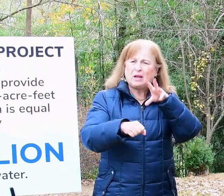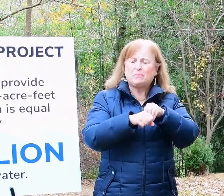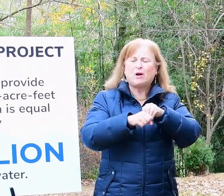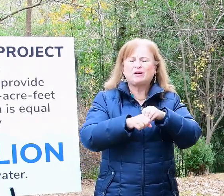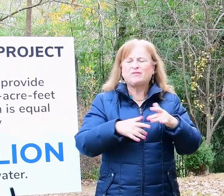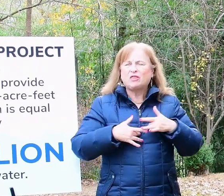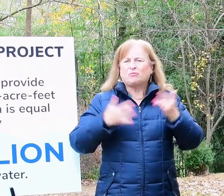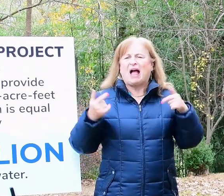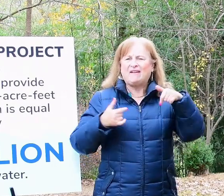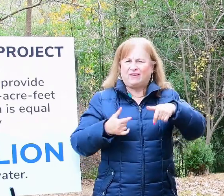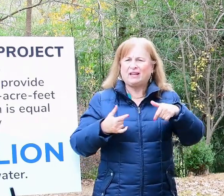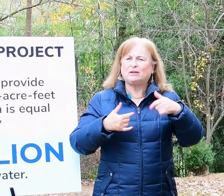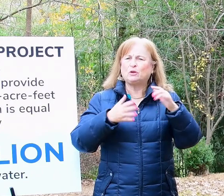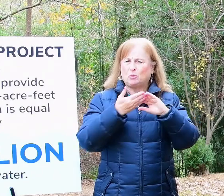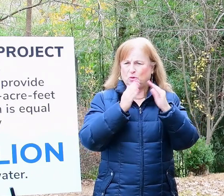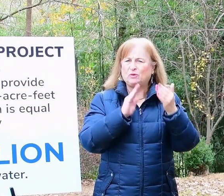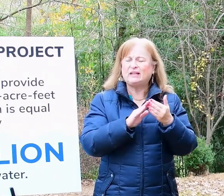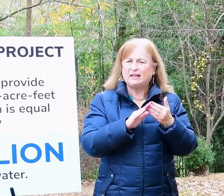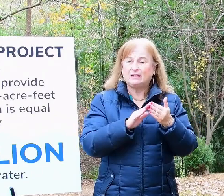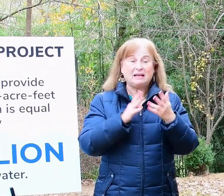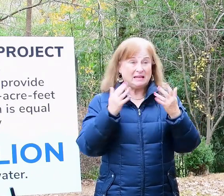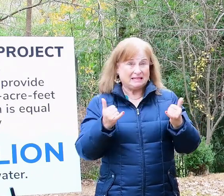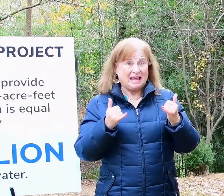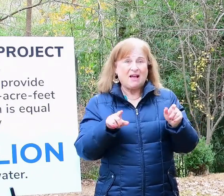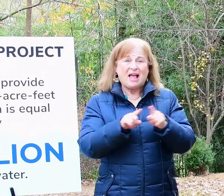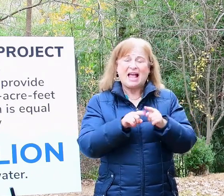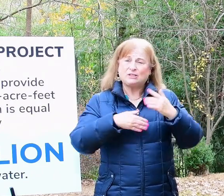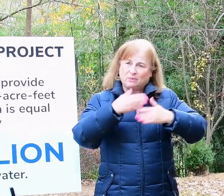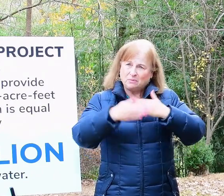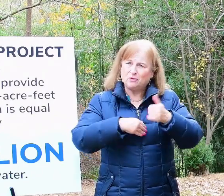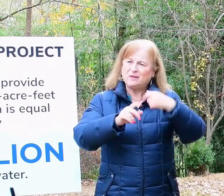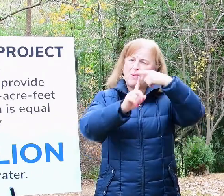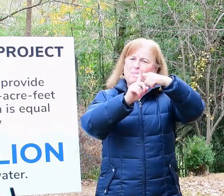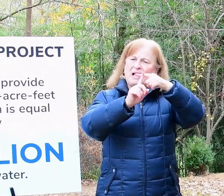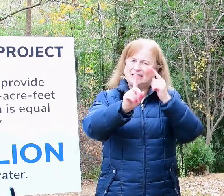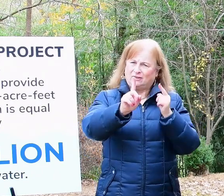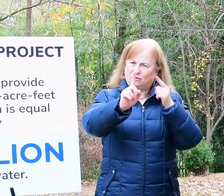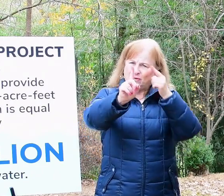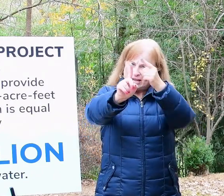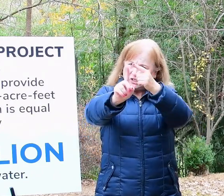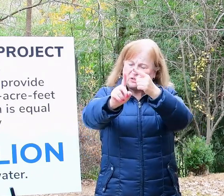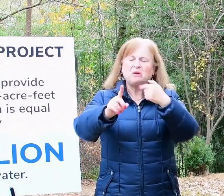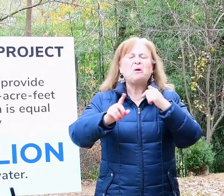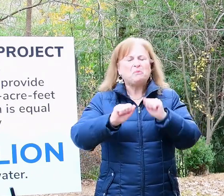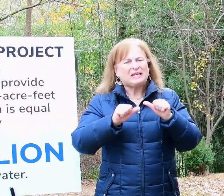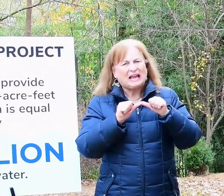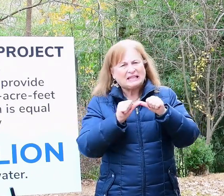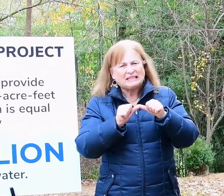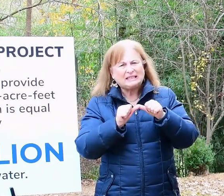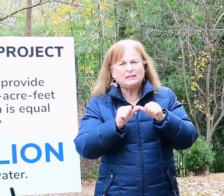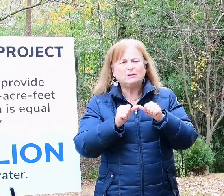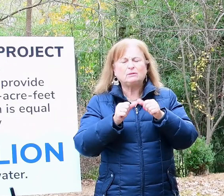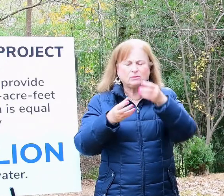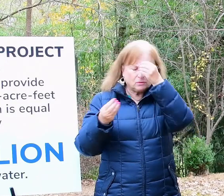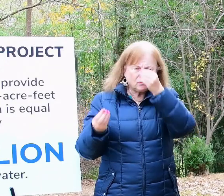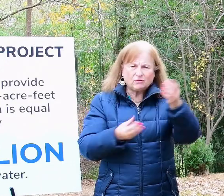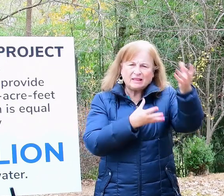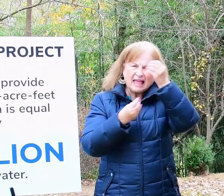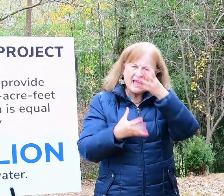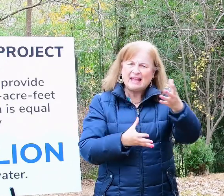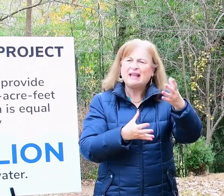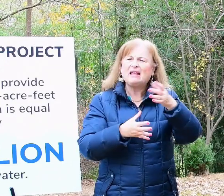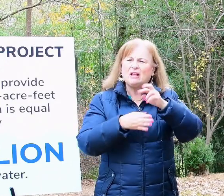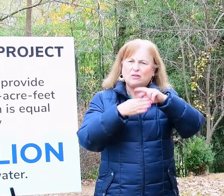of the thriving community. So now, as we move in a positive direction, we can continue to relay the